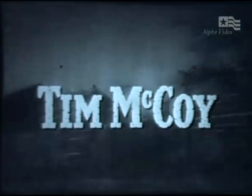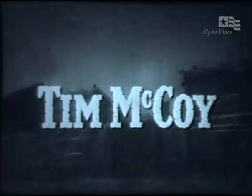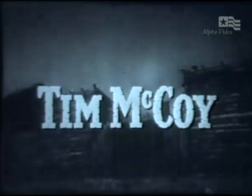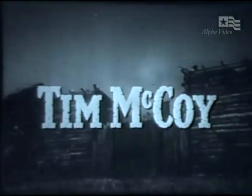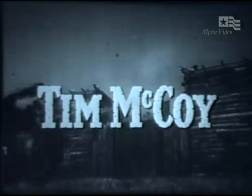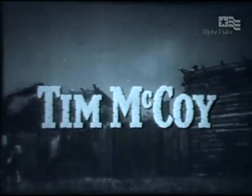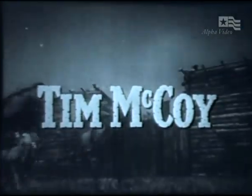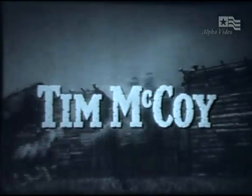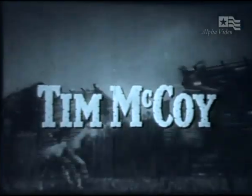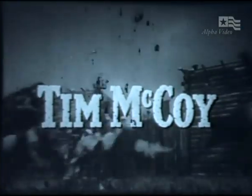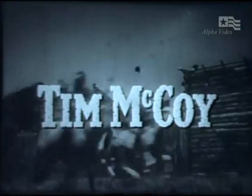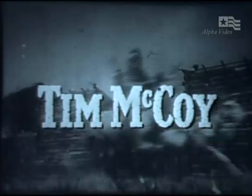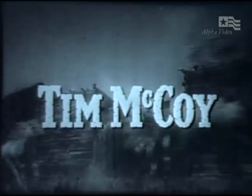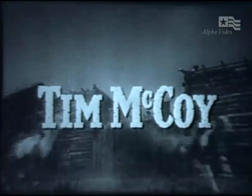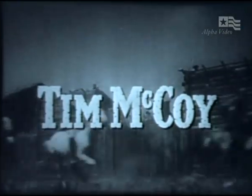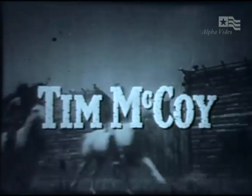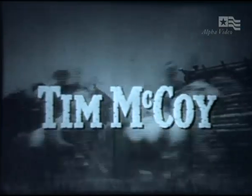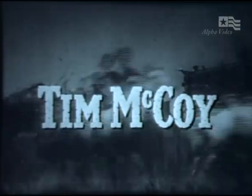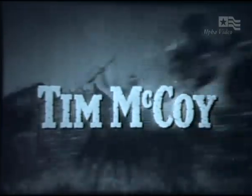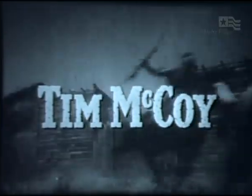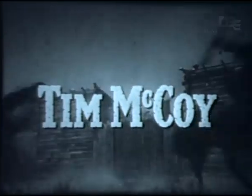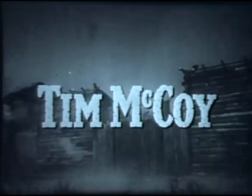for the real McCoy, Tim McCoy.